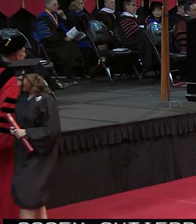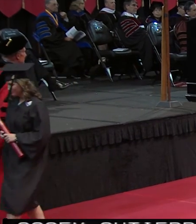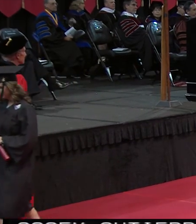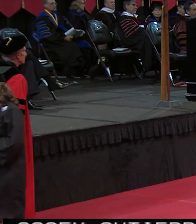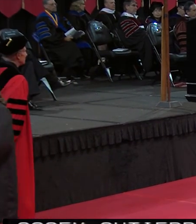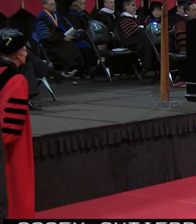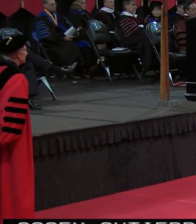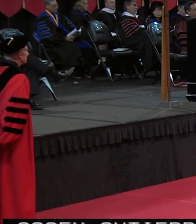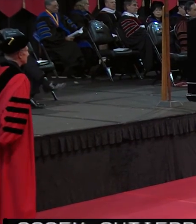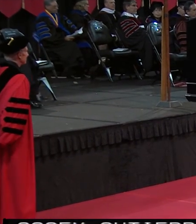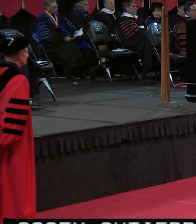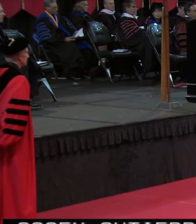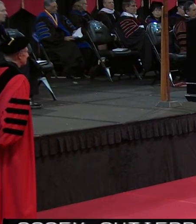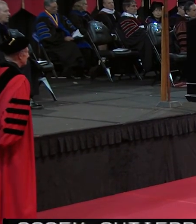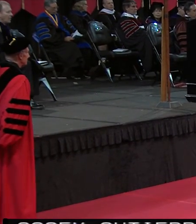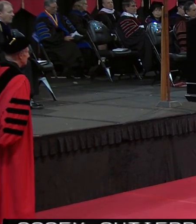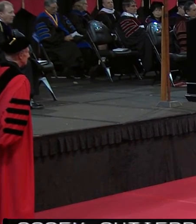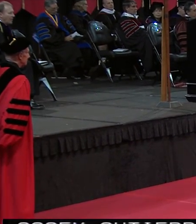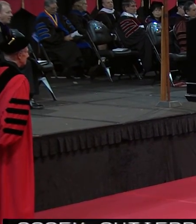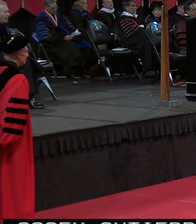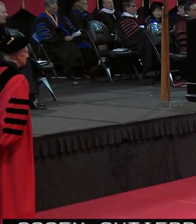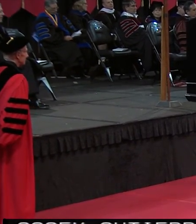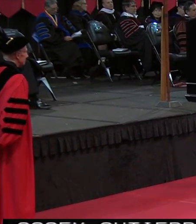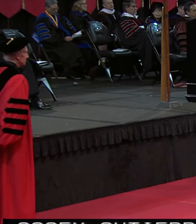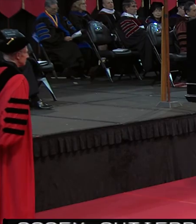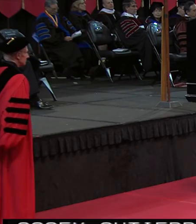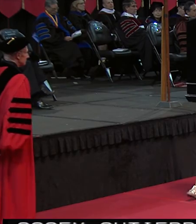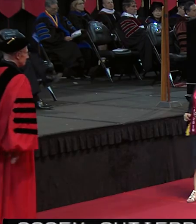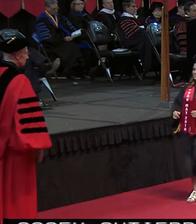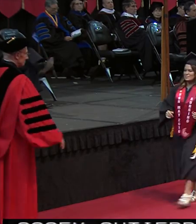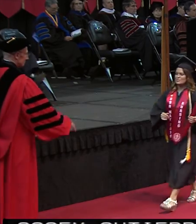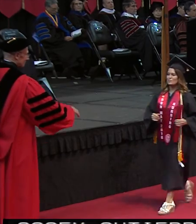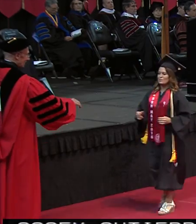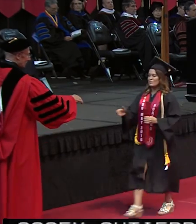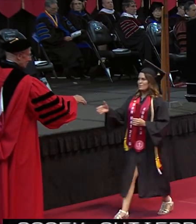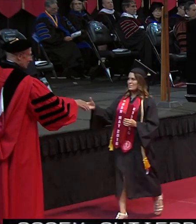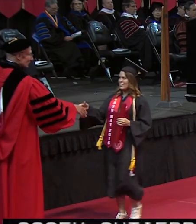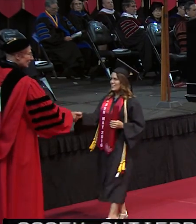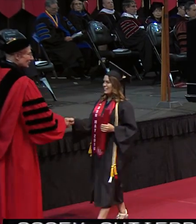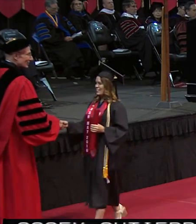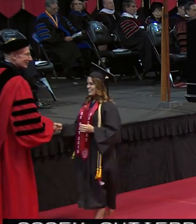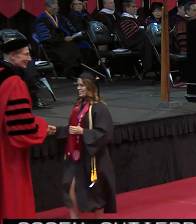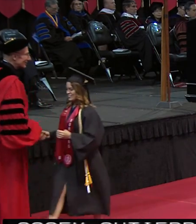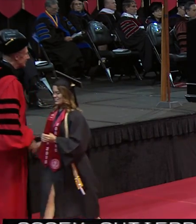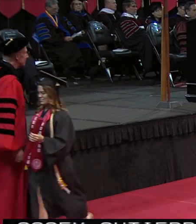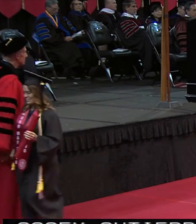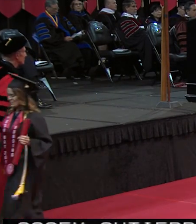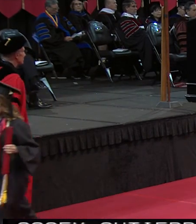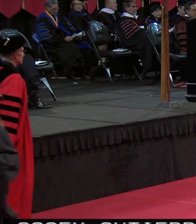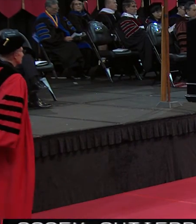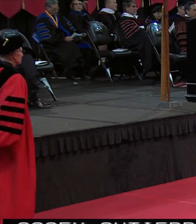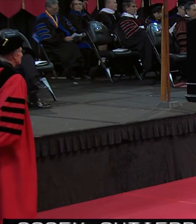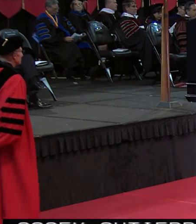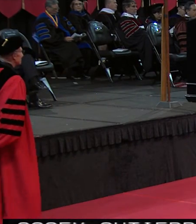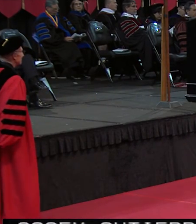Yay! Saba Hale Michael.